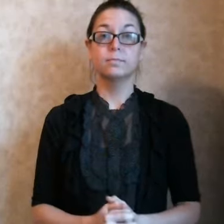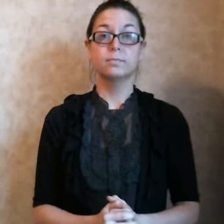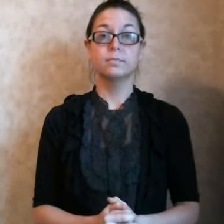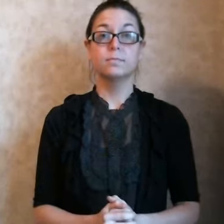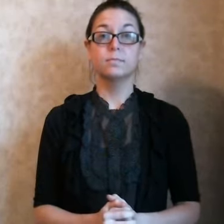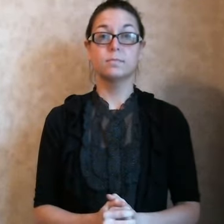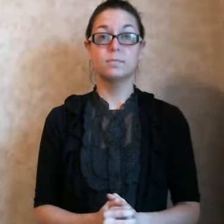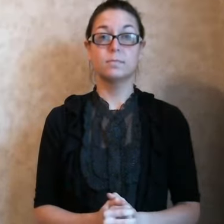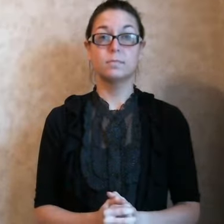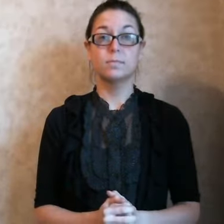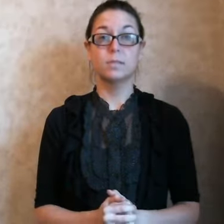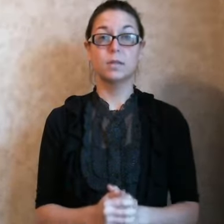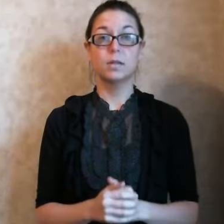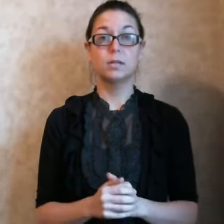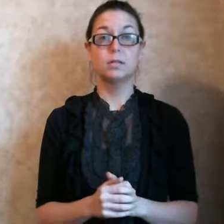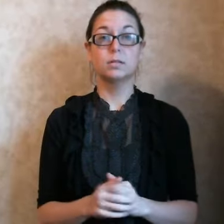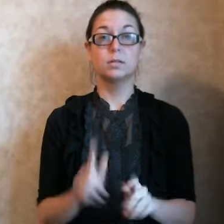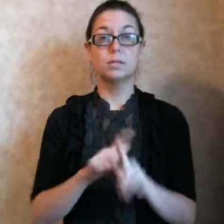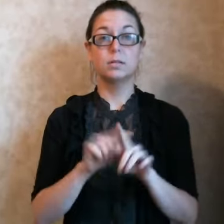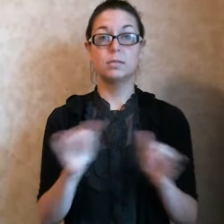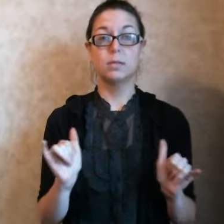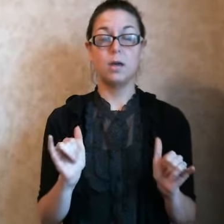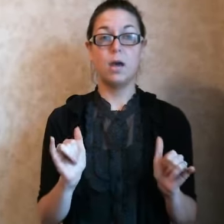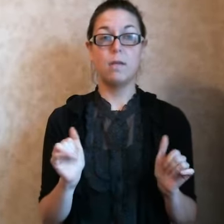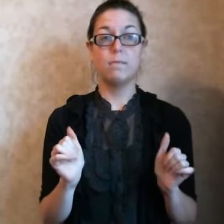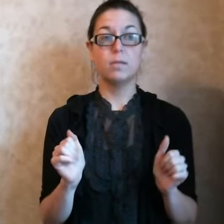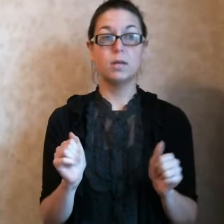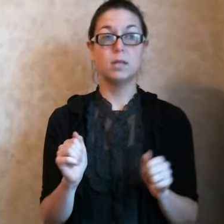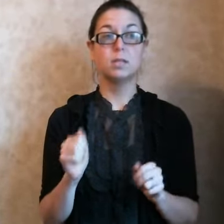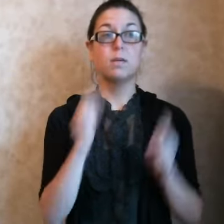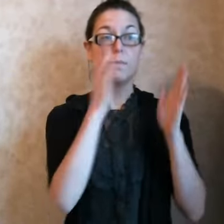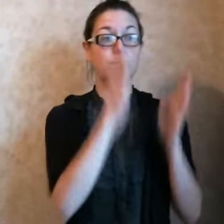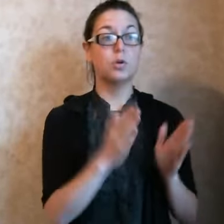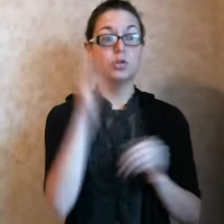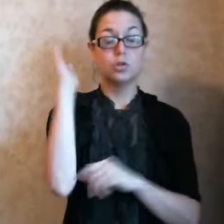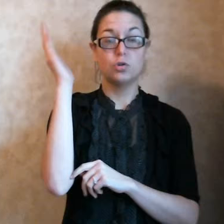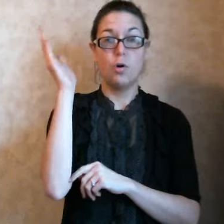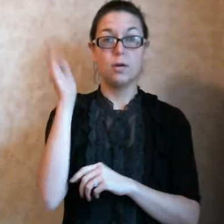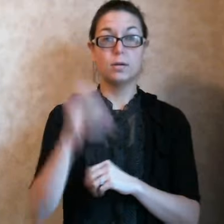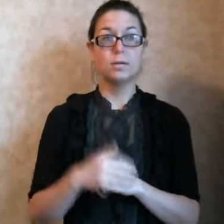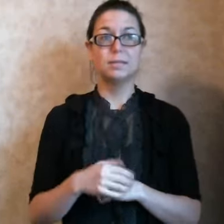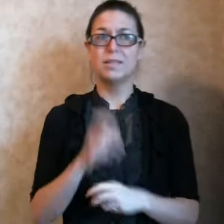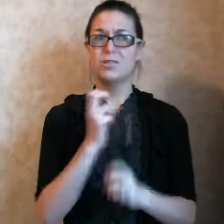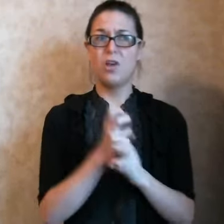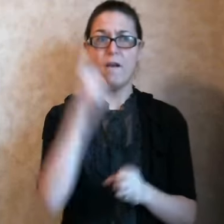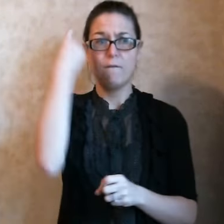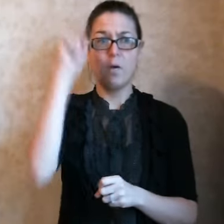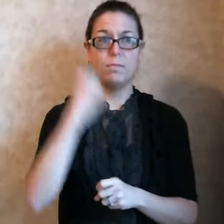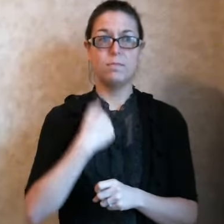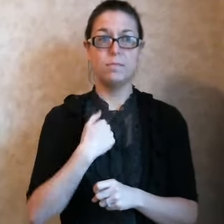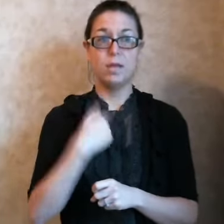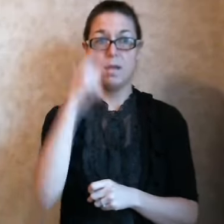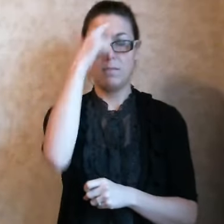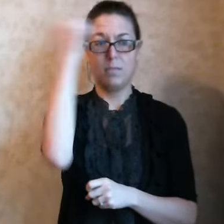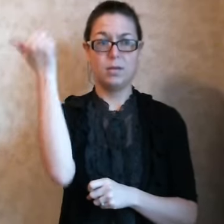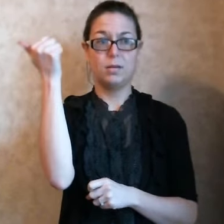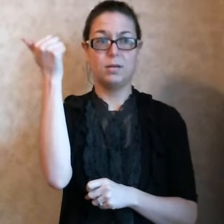is saying at the same time. So that just seems really hard for me to imagine because I would be so concerned about where the cues were